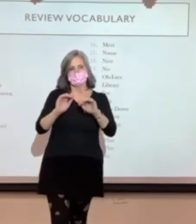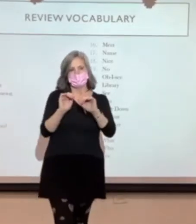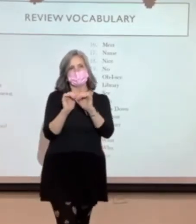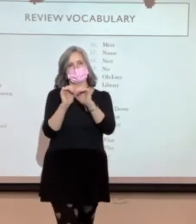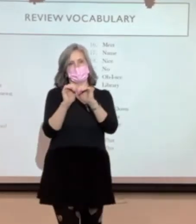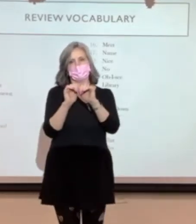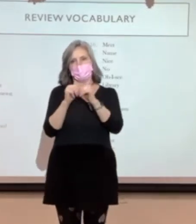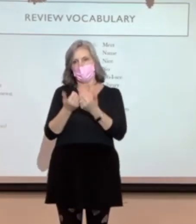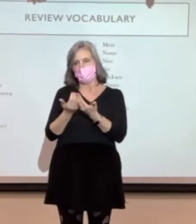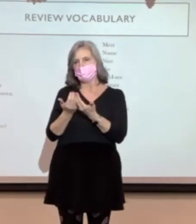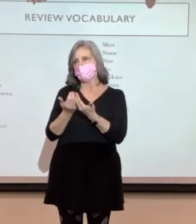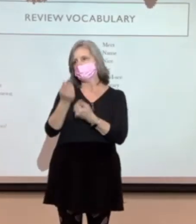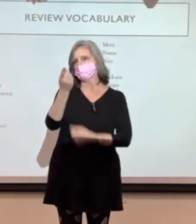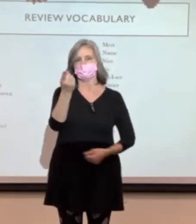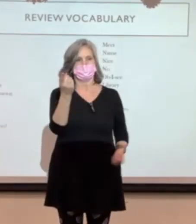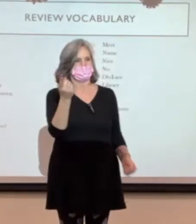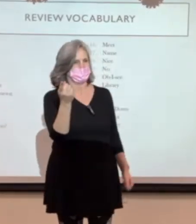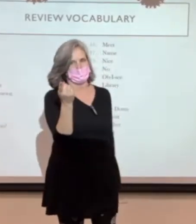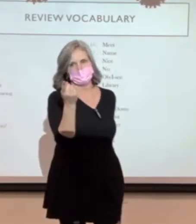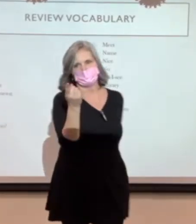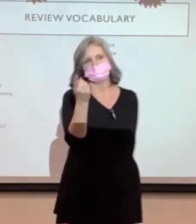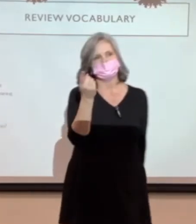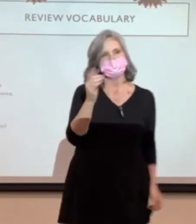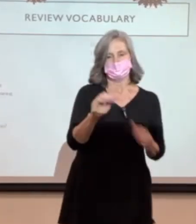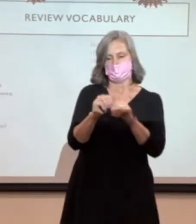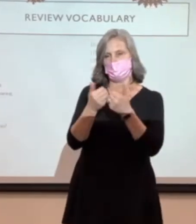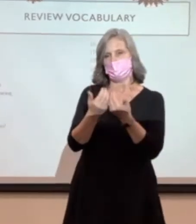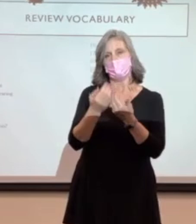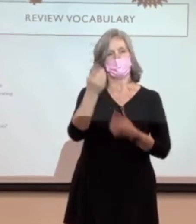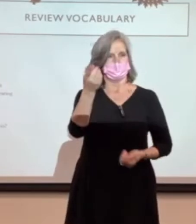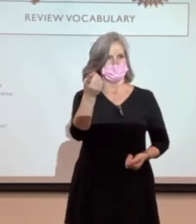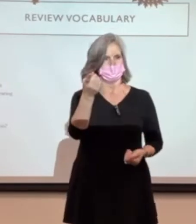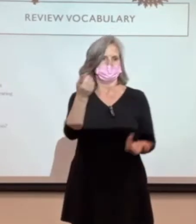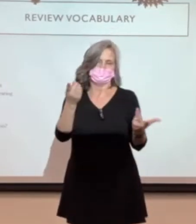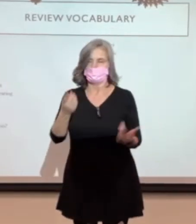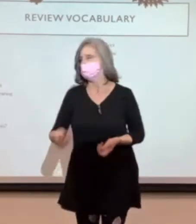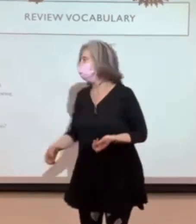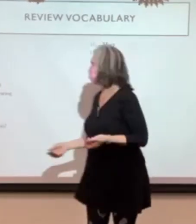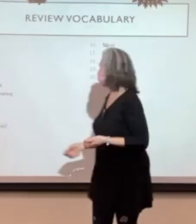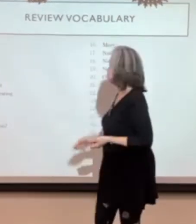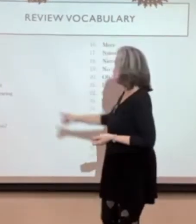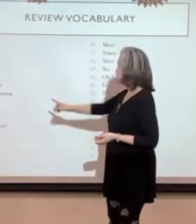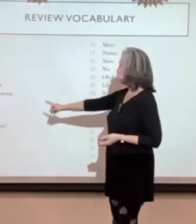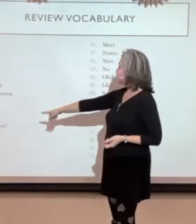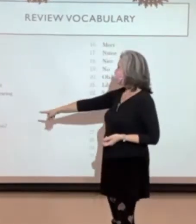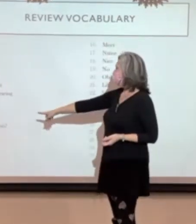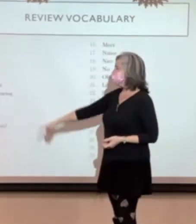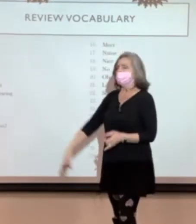you're really just signing how and pointing to the person you're asking. How are you? But that's just the way I say it. The sign